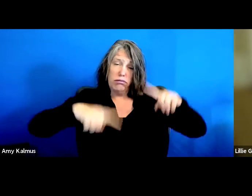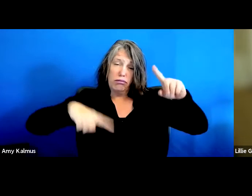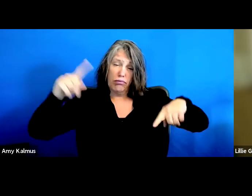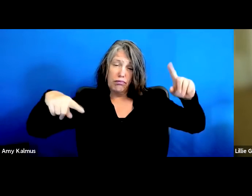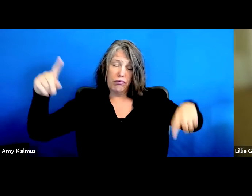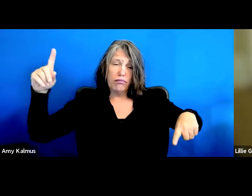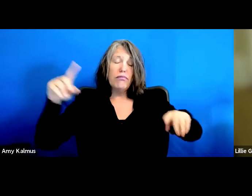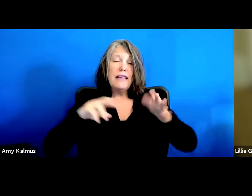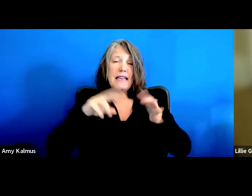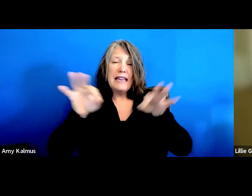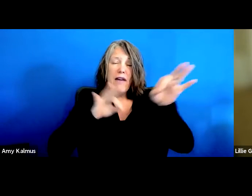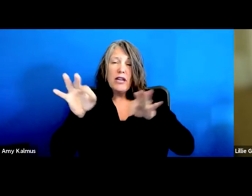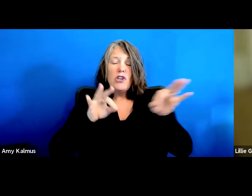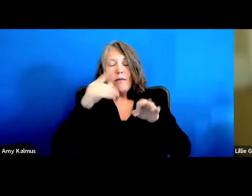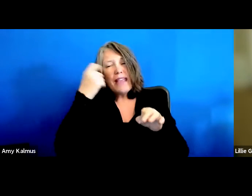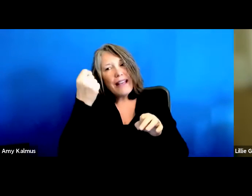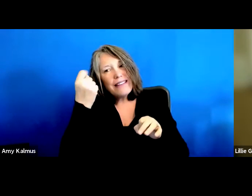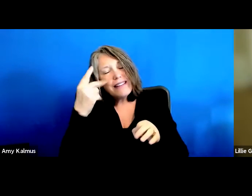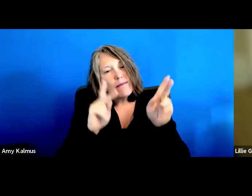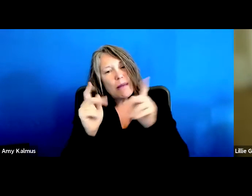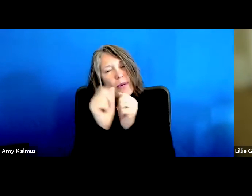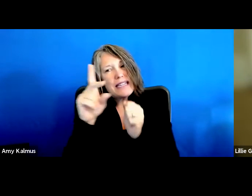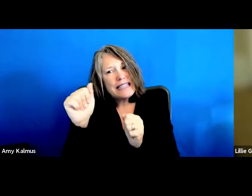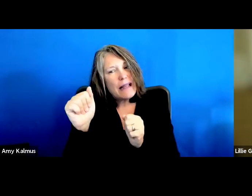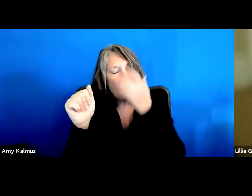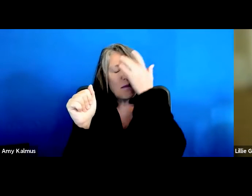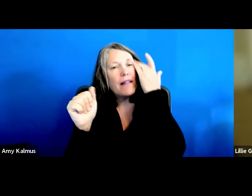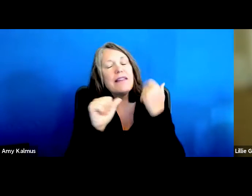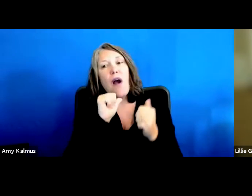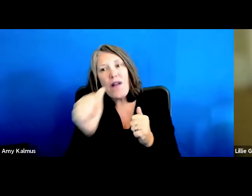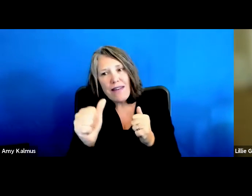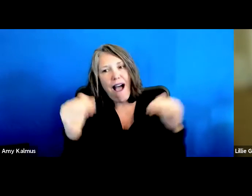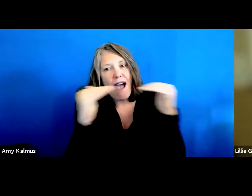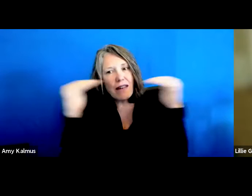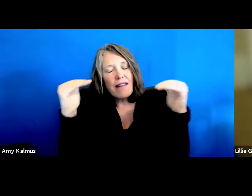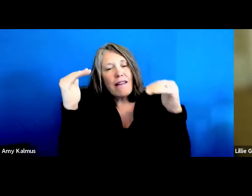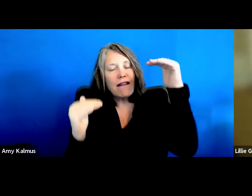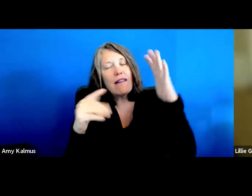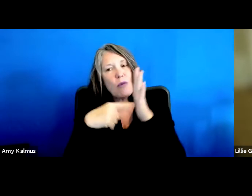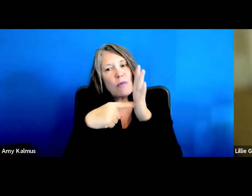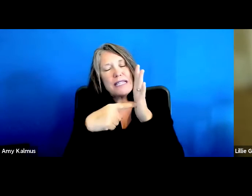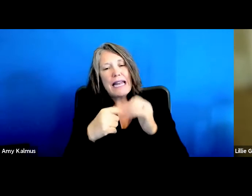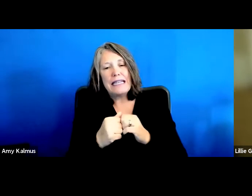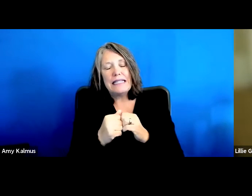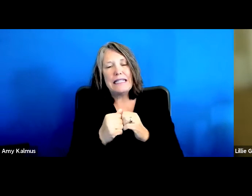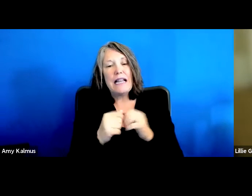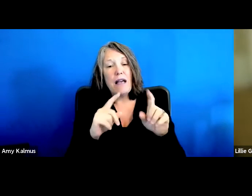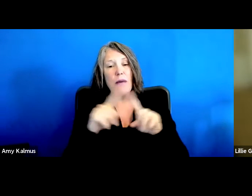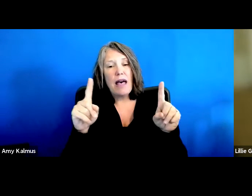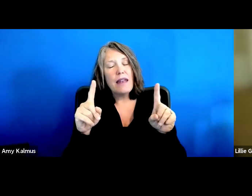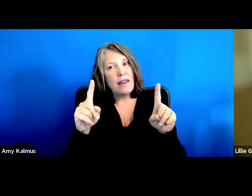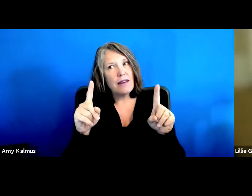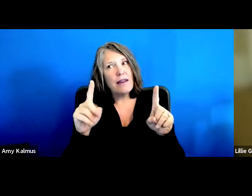with disabilities are disproportionately represented across all of these settings. And yet the